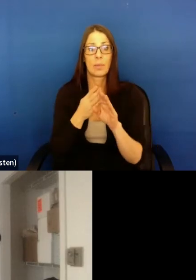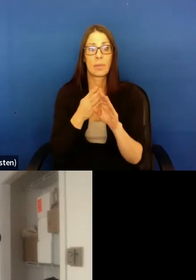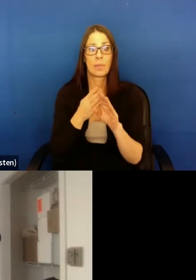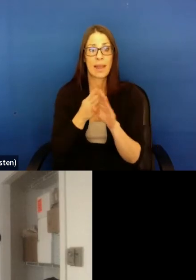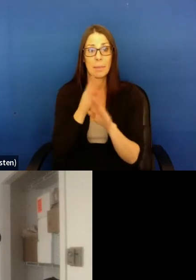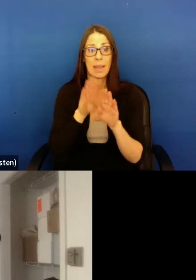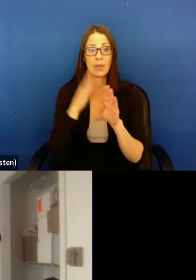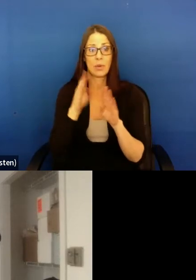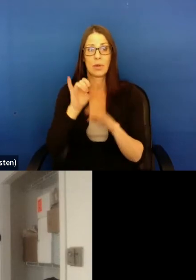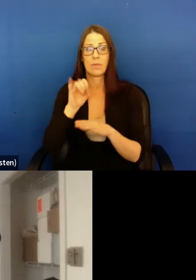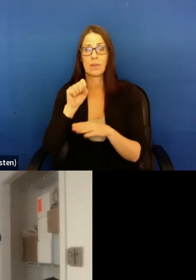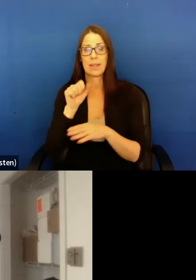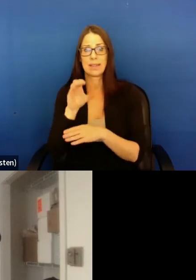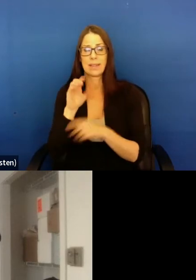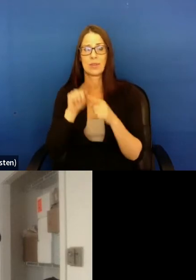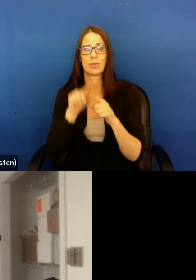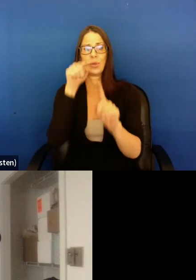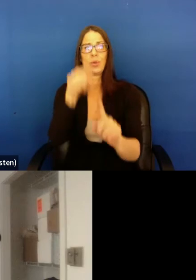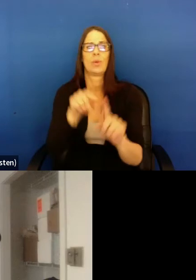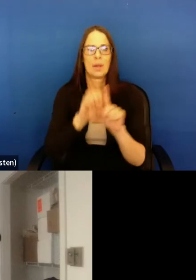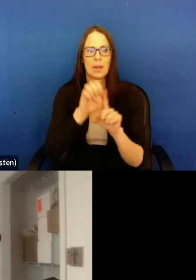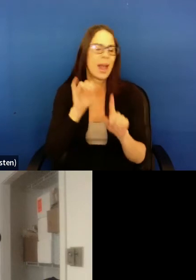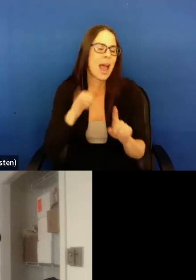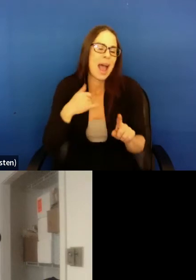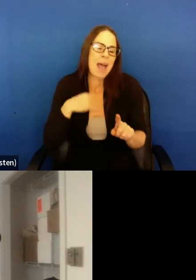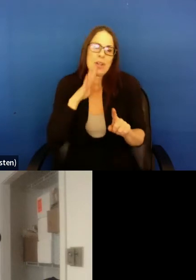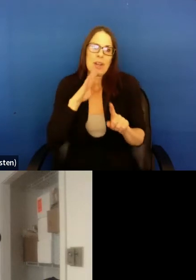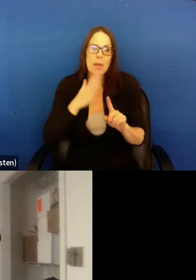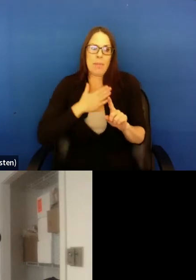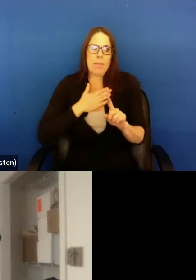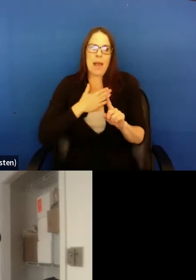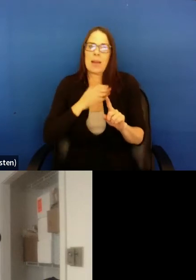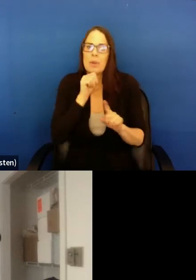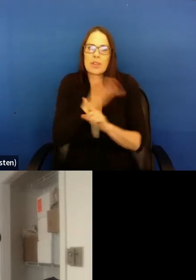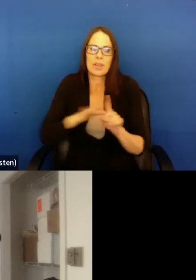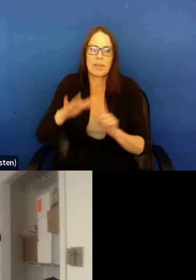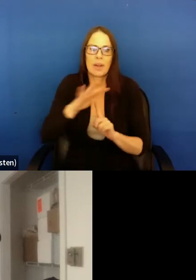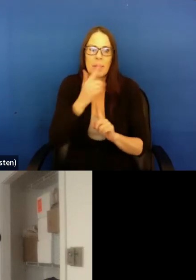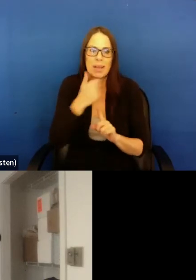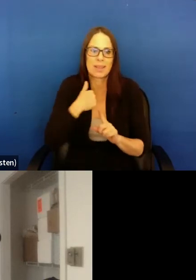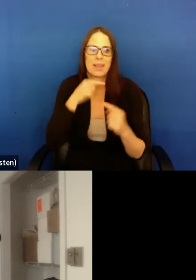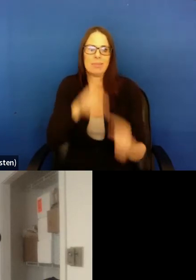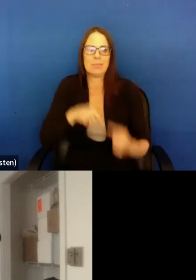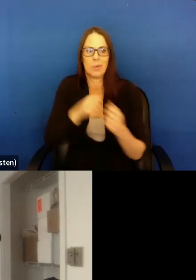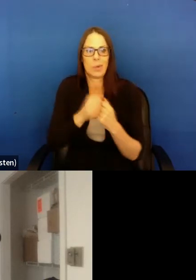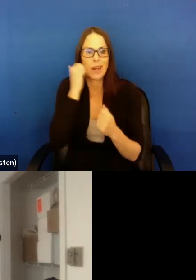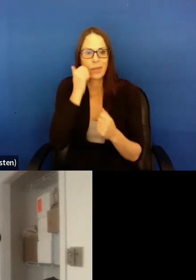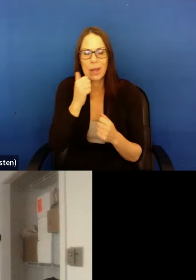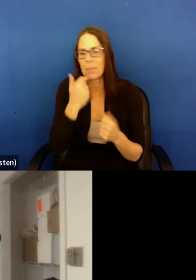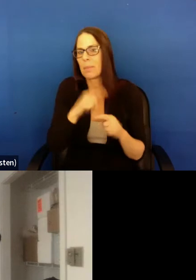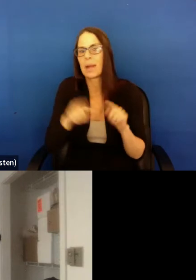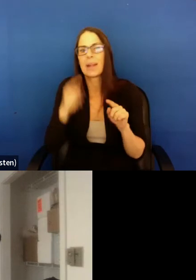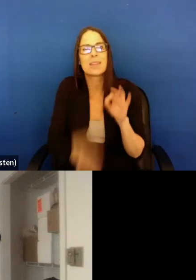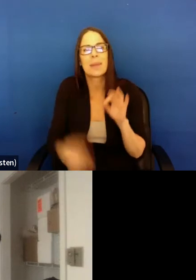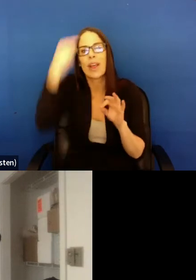elevator. I mean, I'm only speaking about my personal environment because that's what I deal with every day, but it's just a thought for everybody out there to just think about that. Or